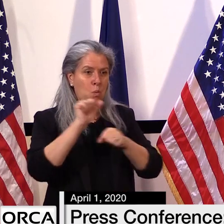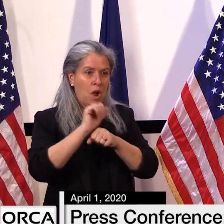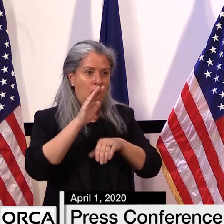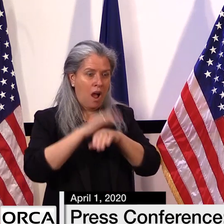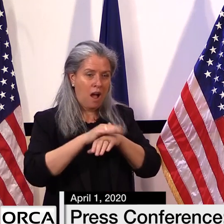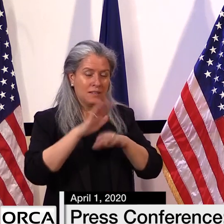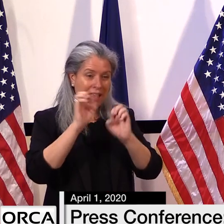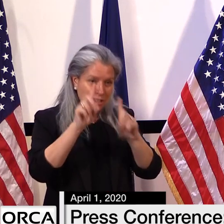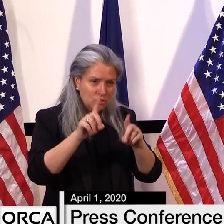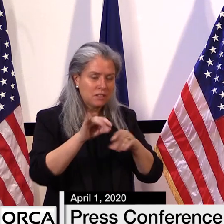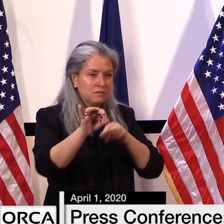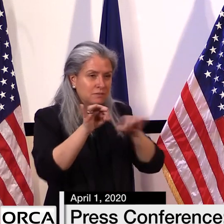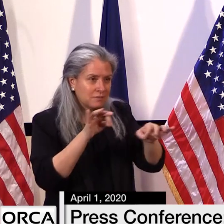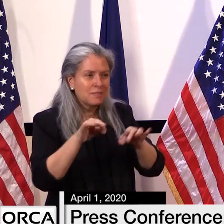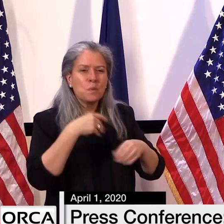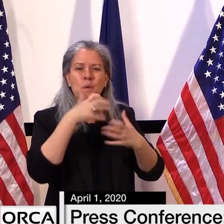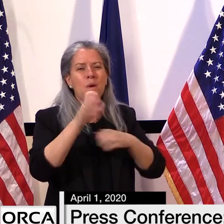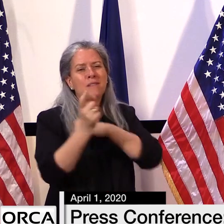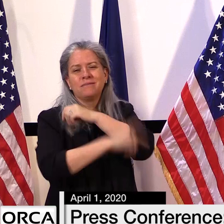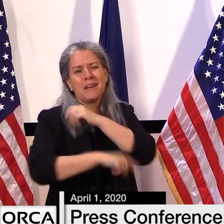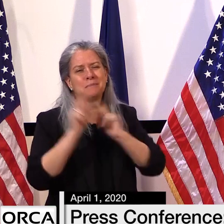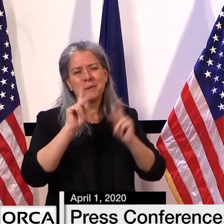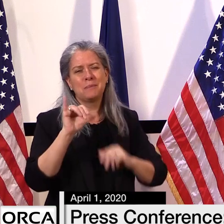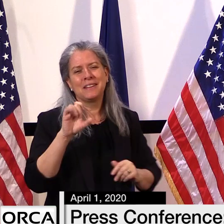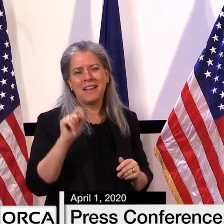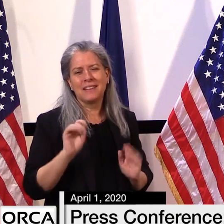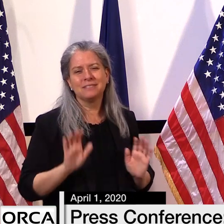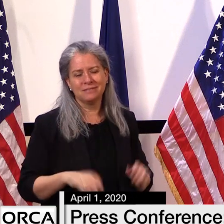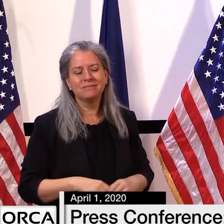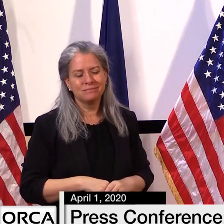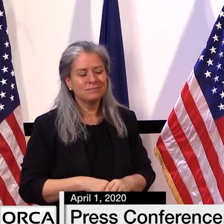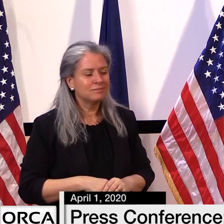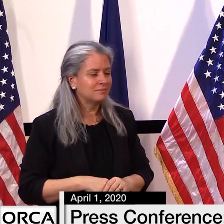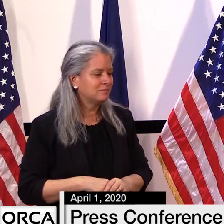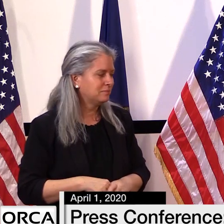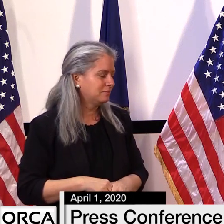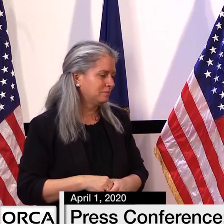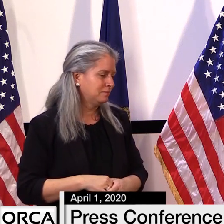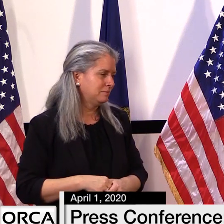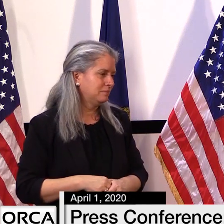the educational components to ensure compliance. Thank you.